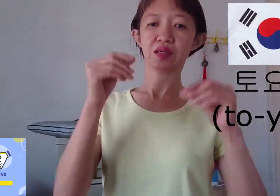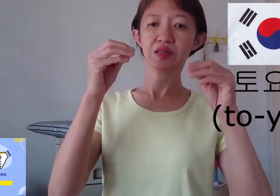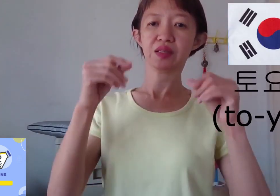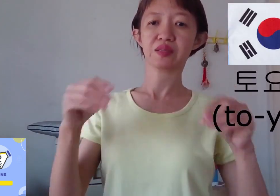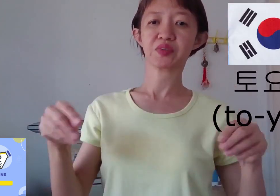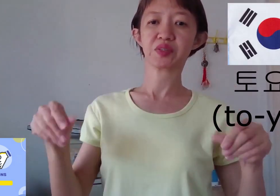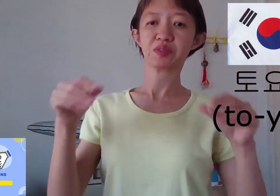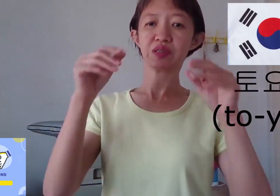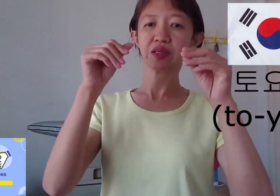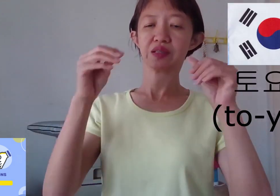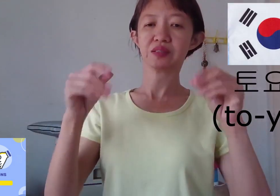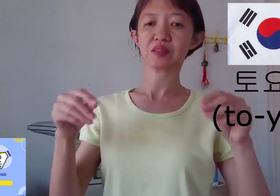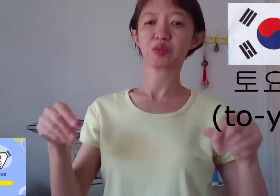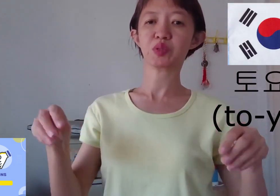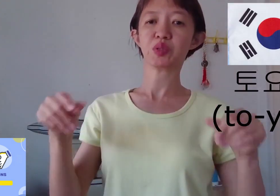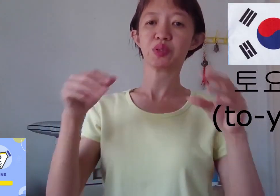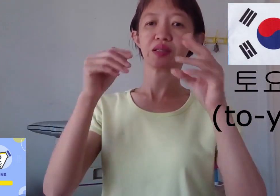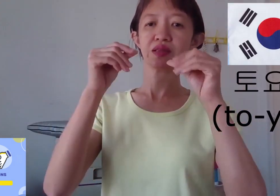And then for Korean, Tuyuin.